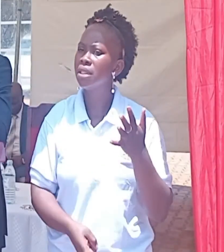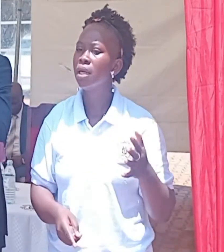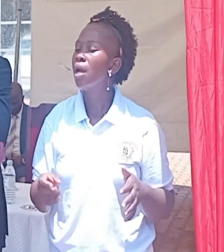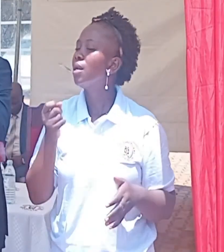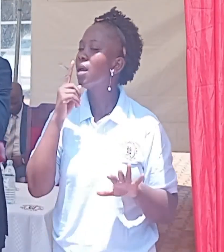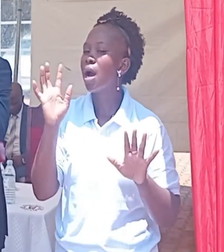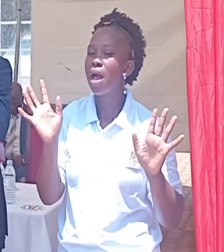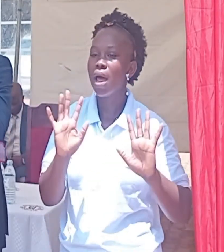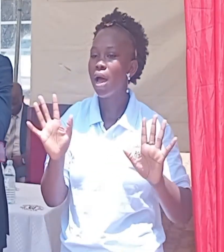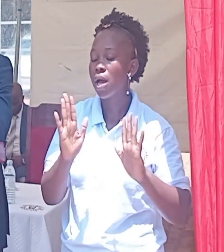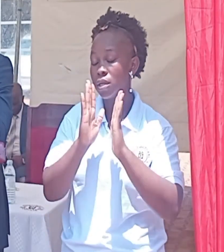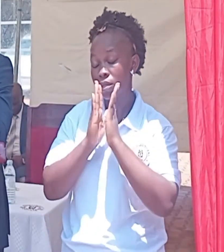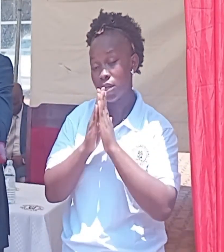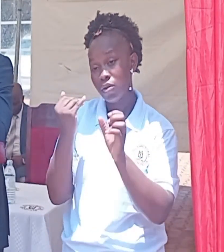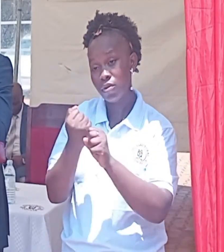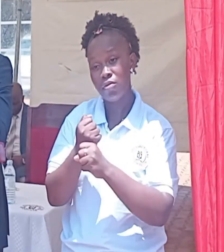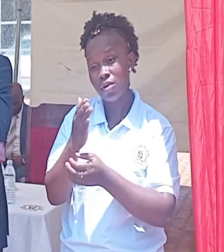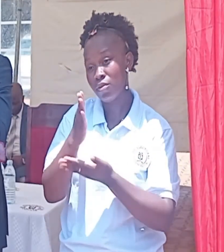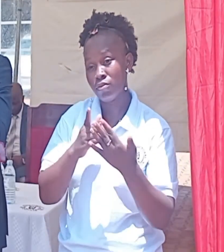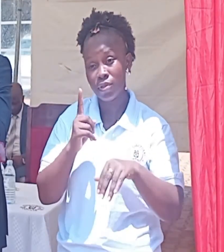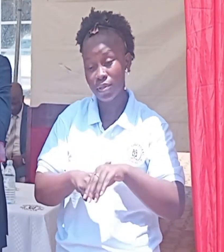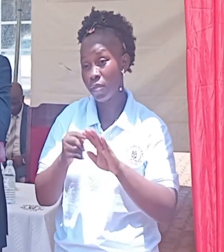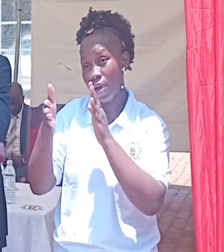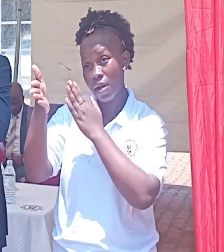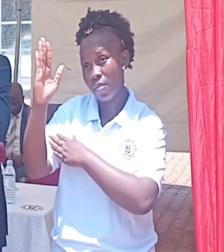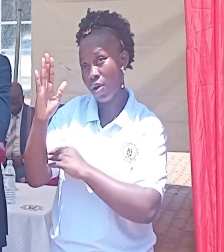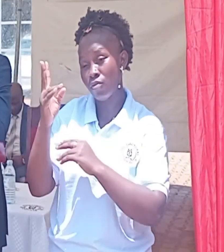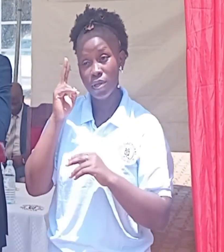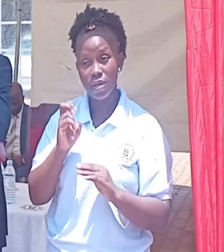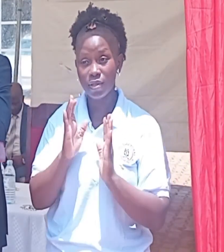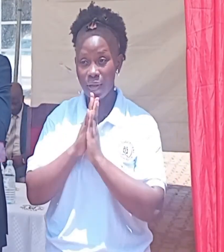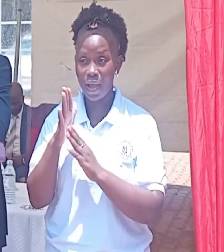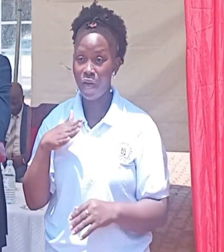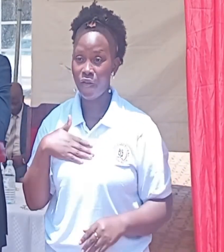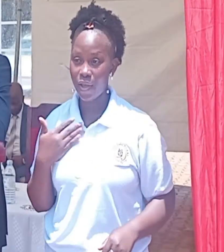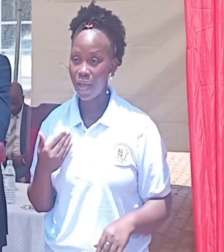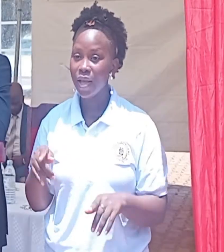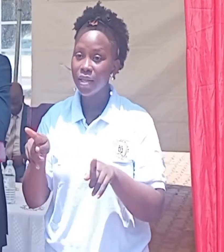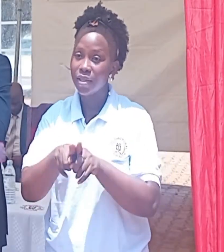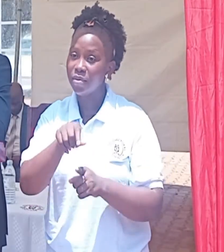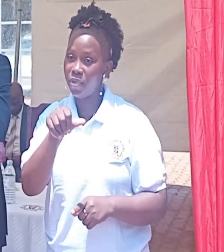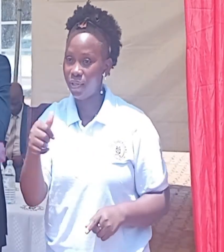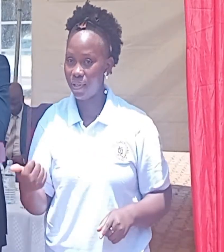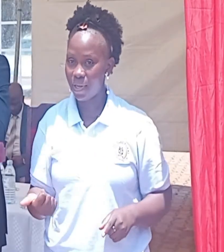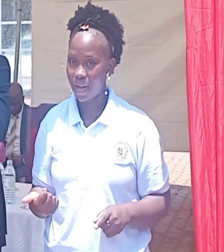ddagala munange, esaala ekola amawulidde esaala yaffe, naye n'ekirala